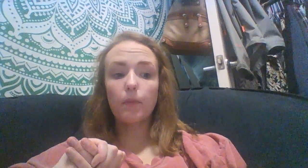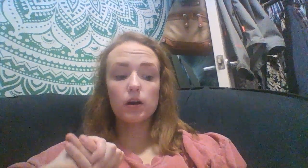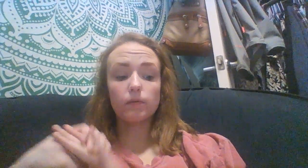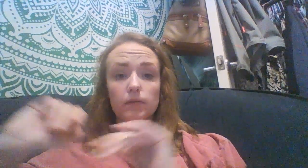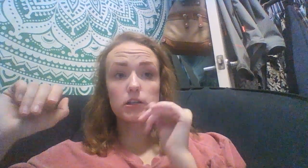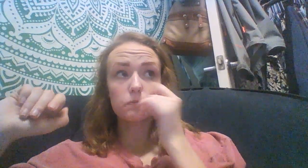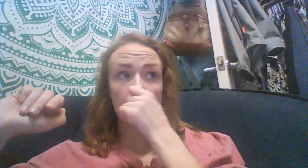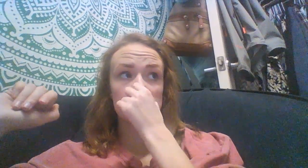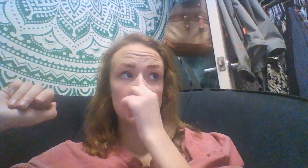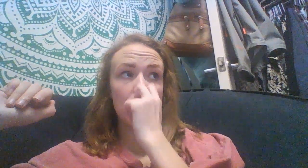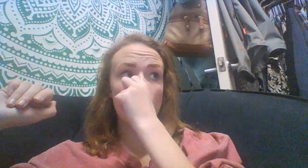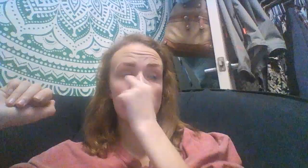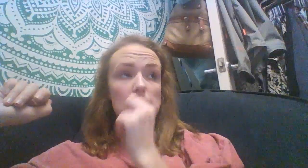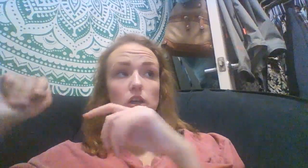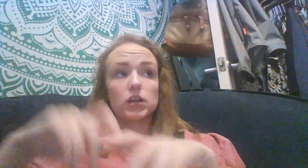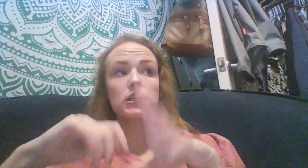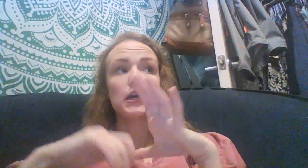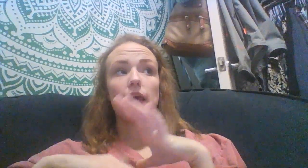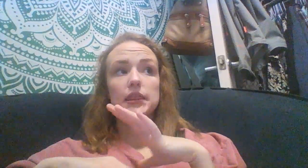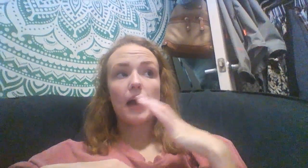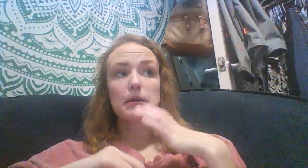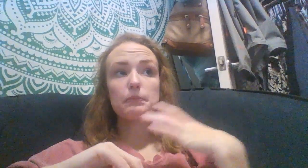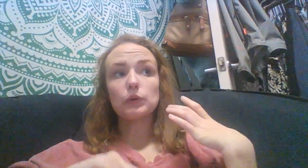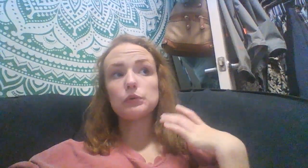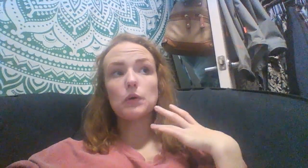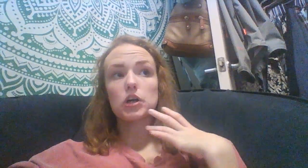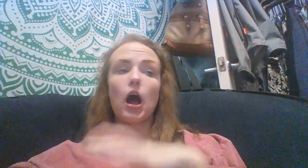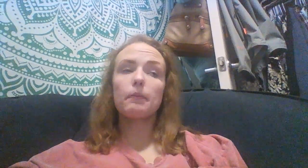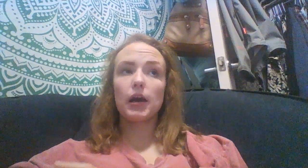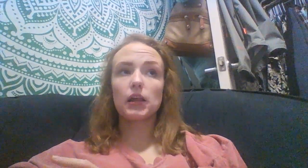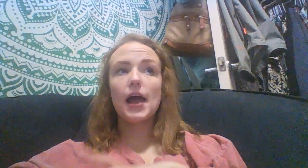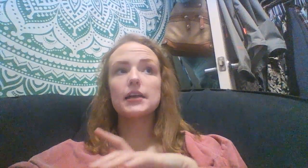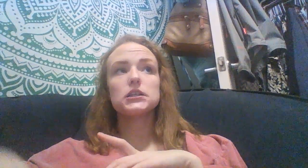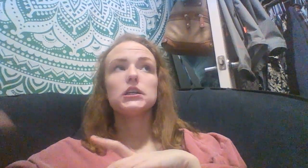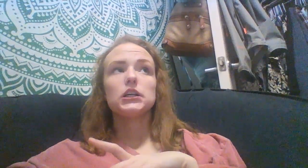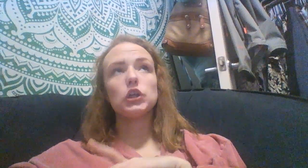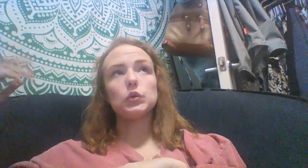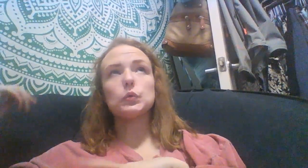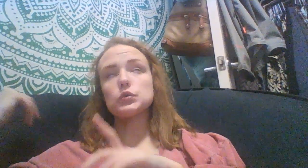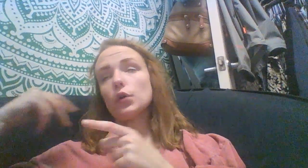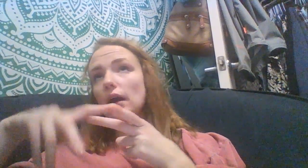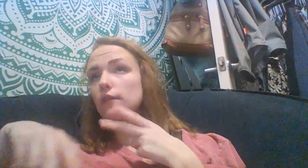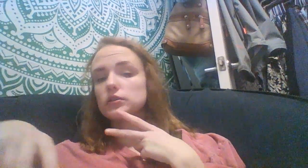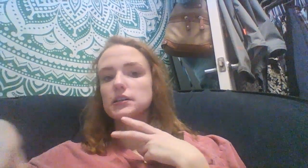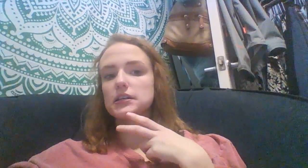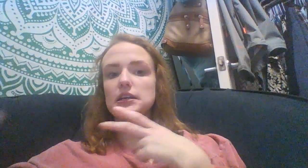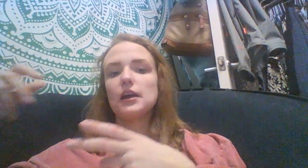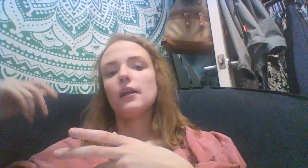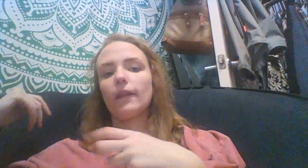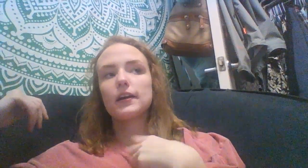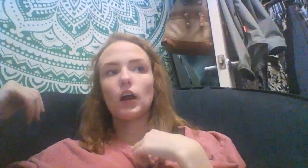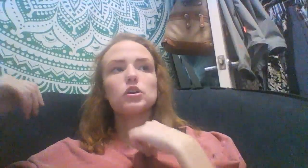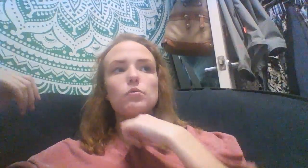able-bodied privilege and we learned that people who are not paralyzed, who don't have OCD, like you are